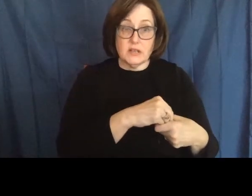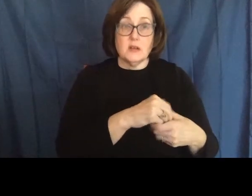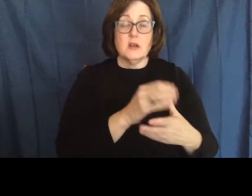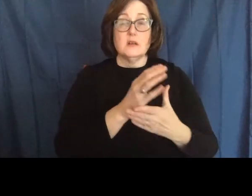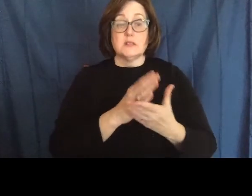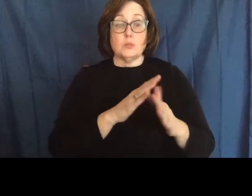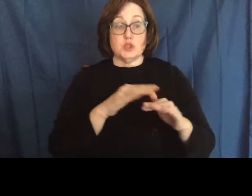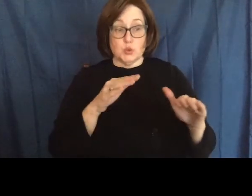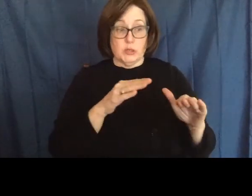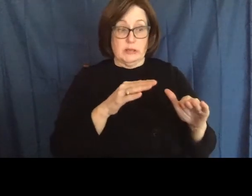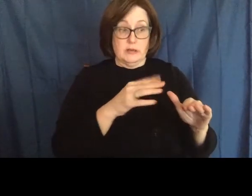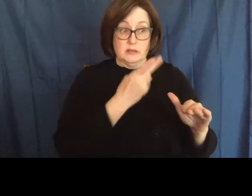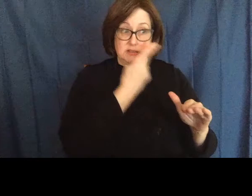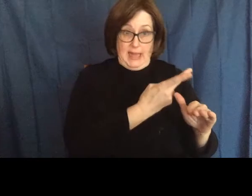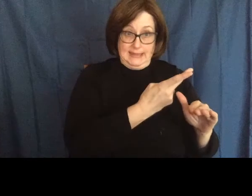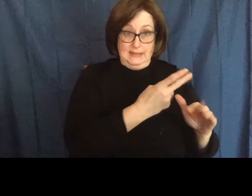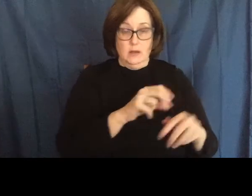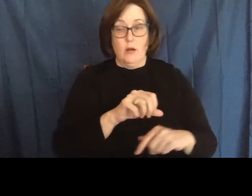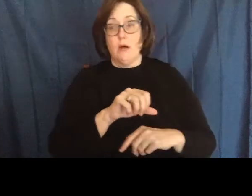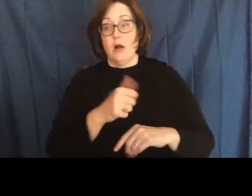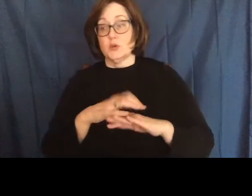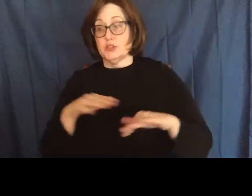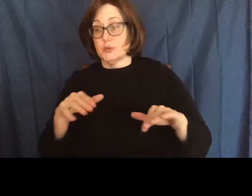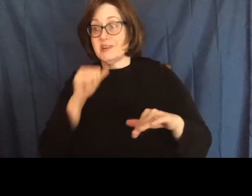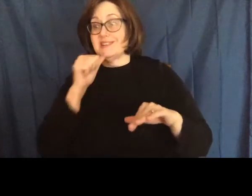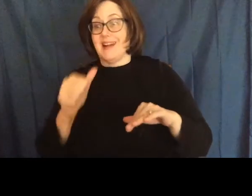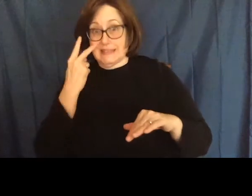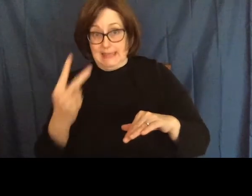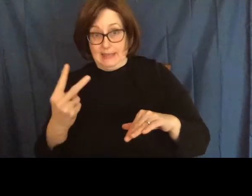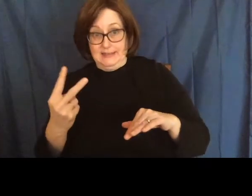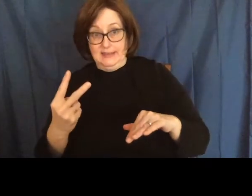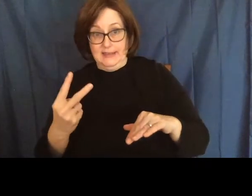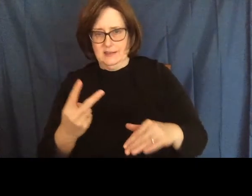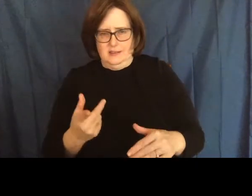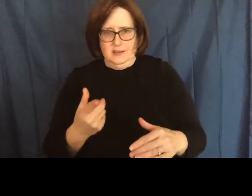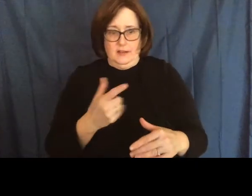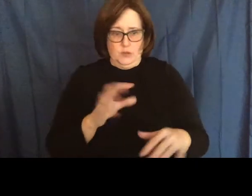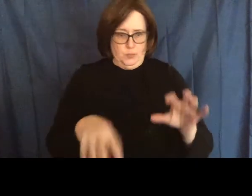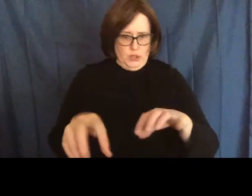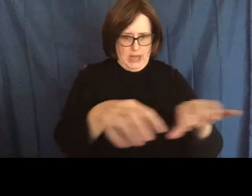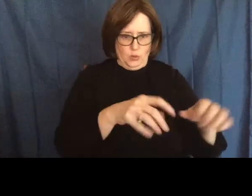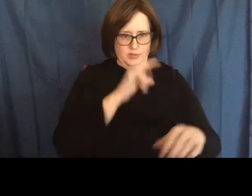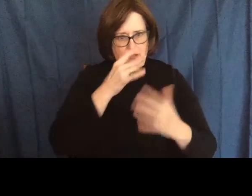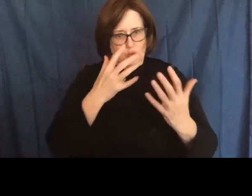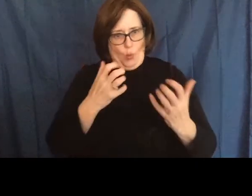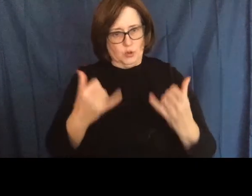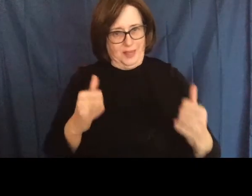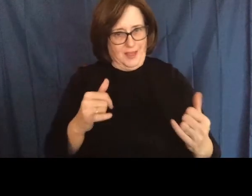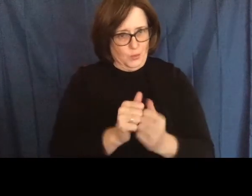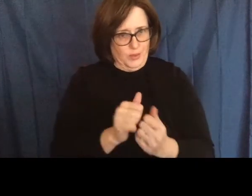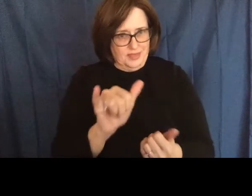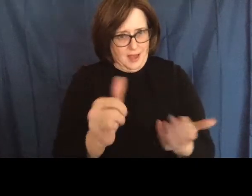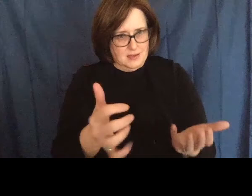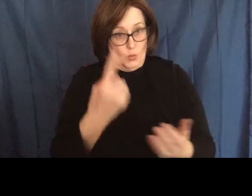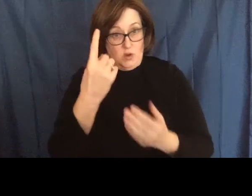sighted, you put this on a table in front of children and they're going to want to get their hands on it and play with it. We had one